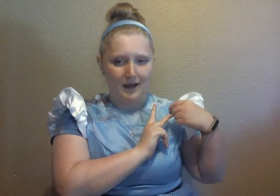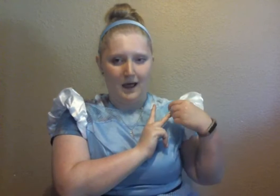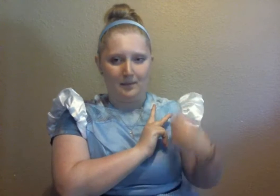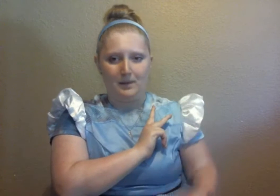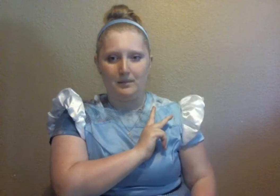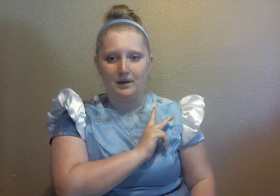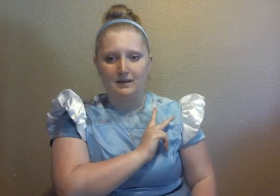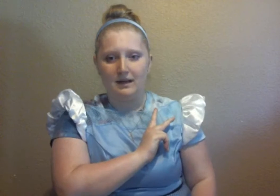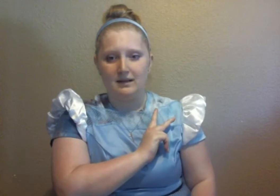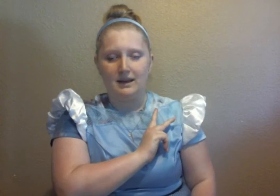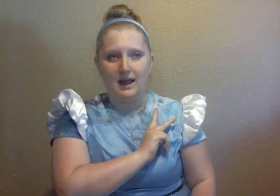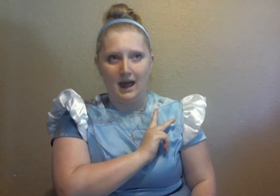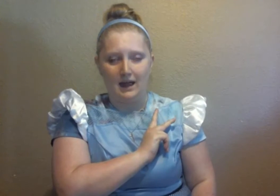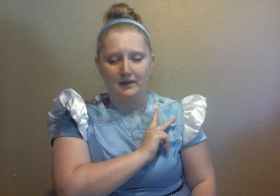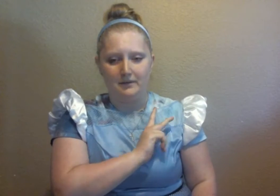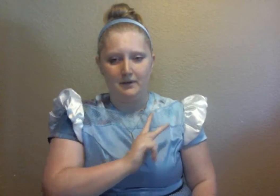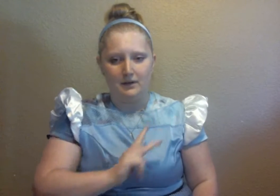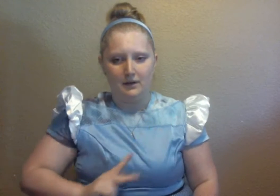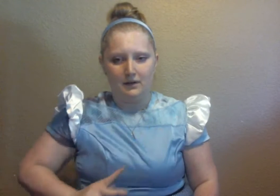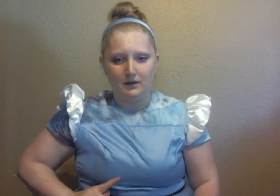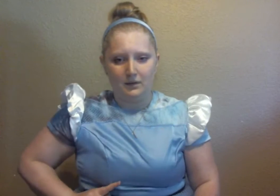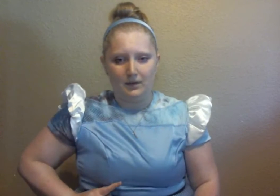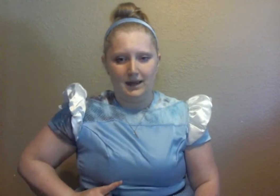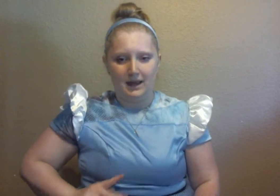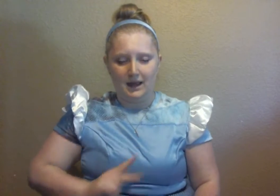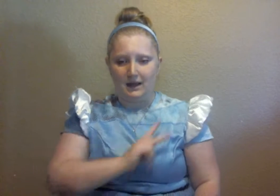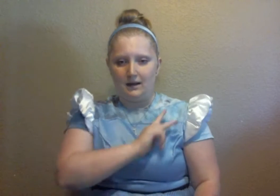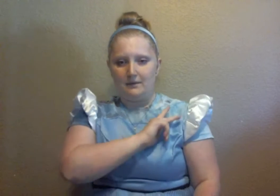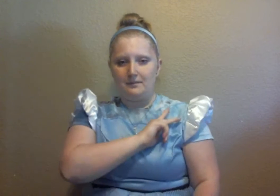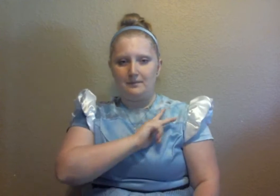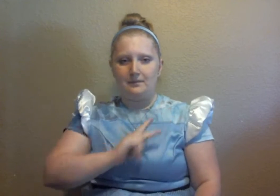up, because that's a K. So king.